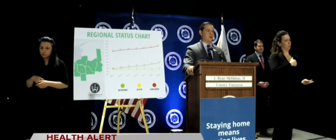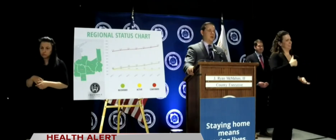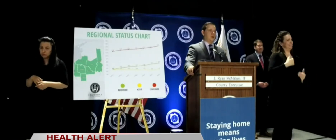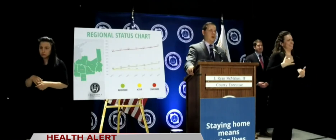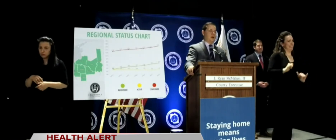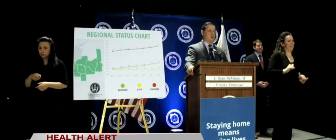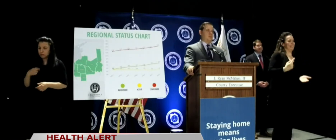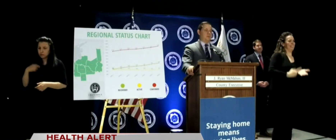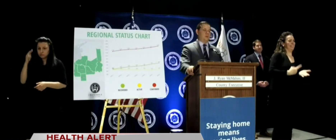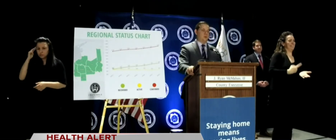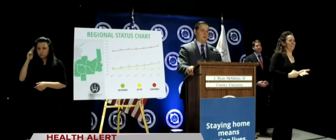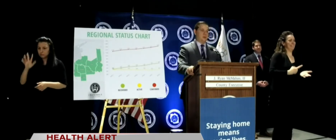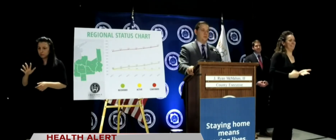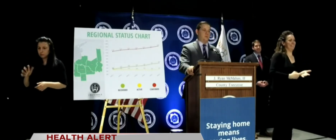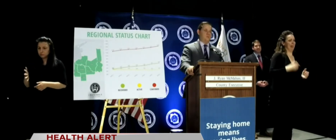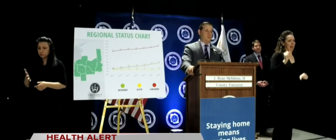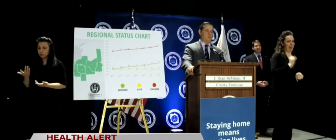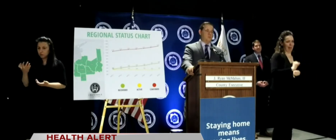working.